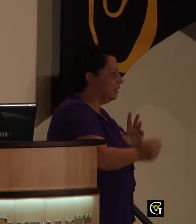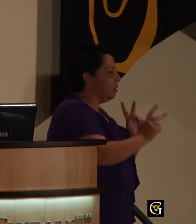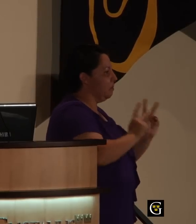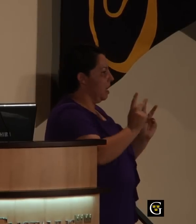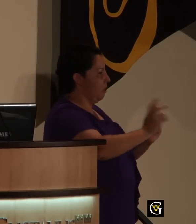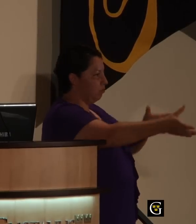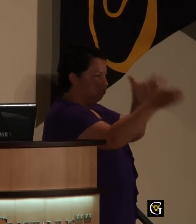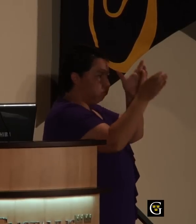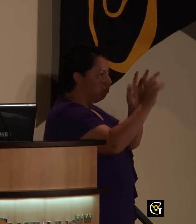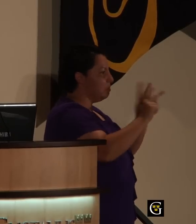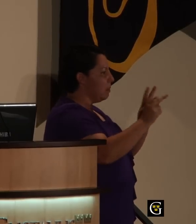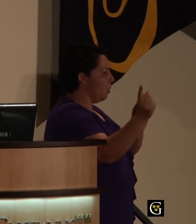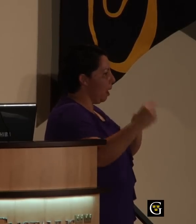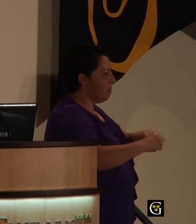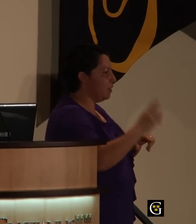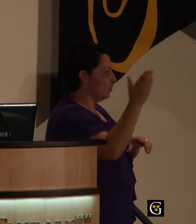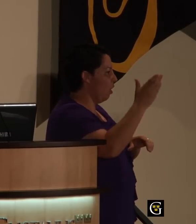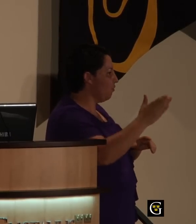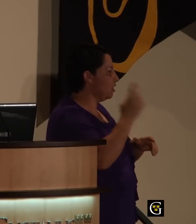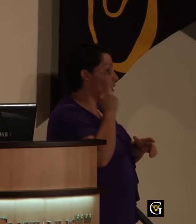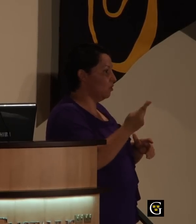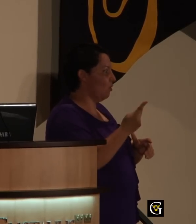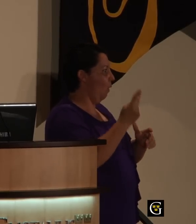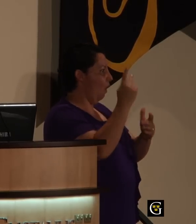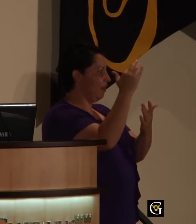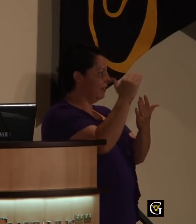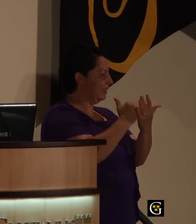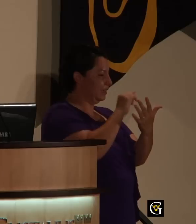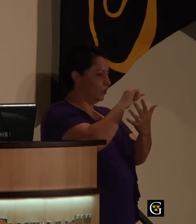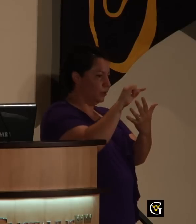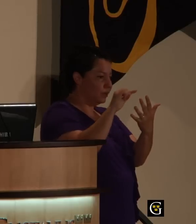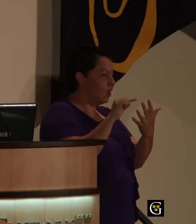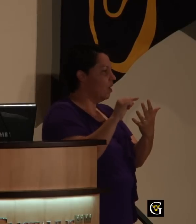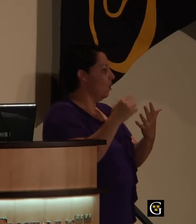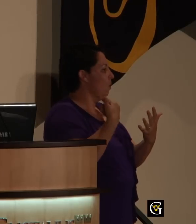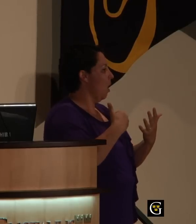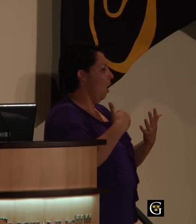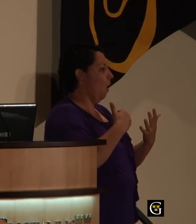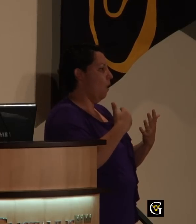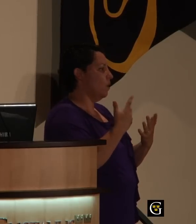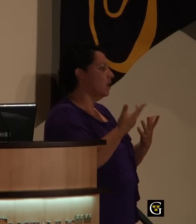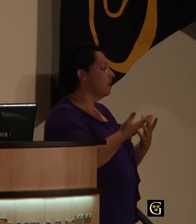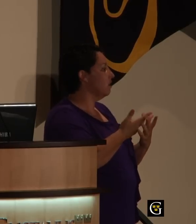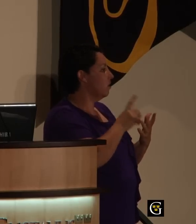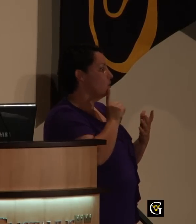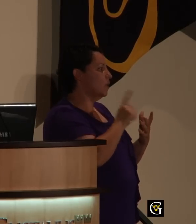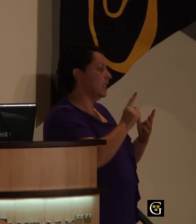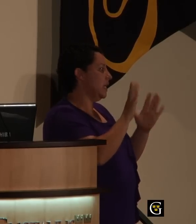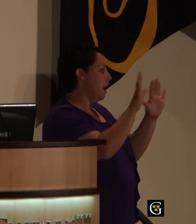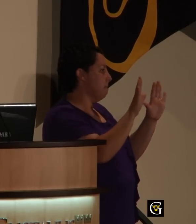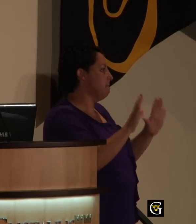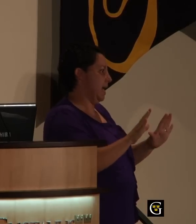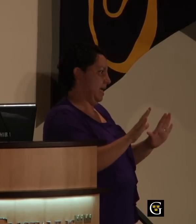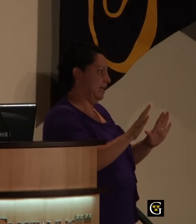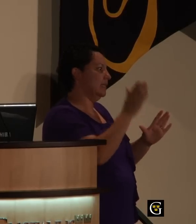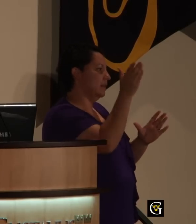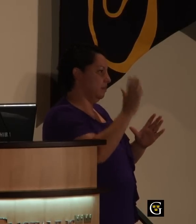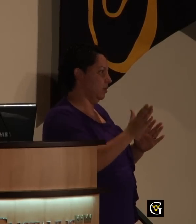John Donahue and Martha Farrar. They're both superb lecturers. So I strongly urge you to make the most of that